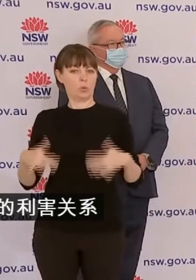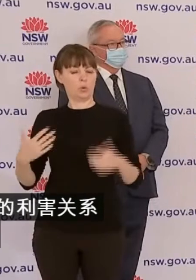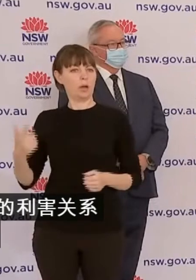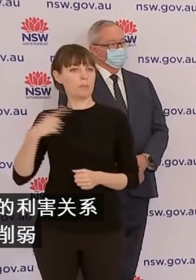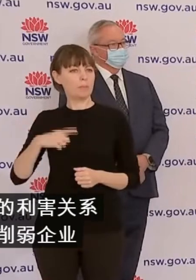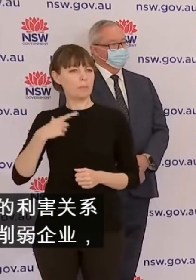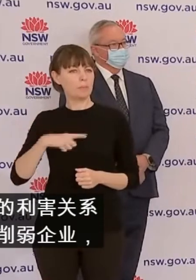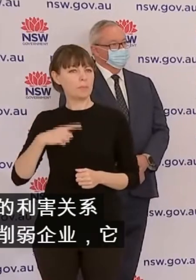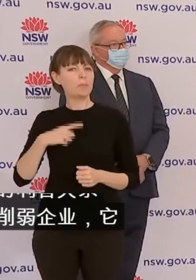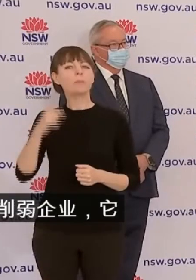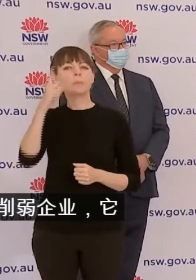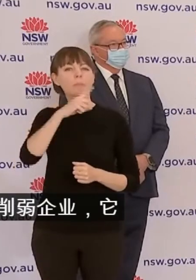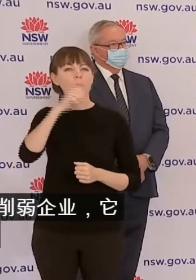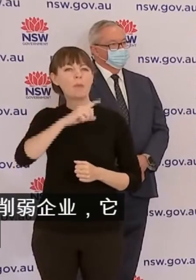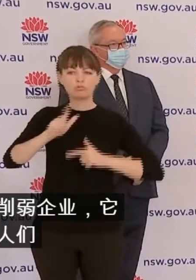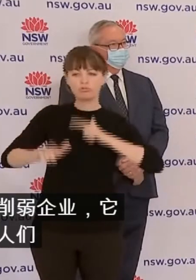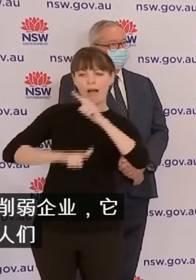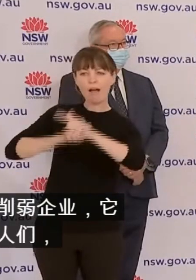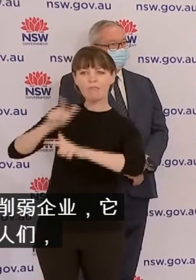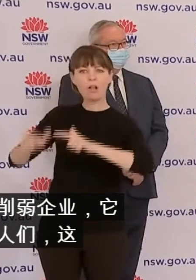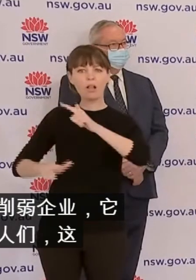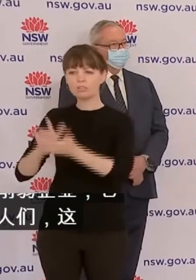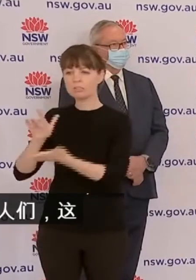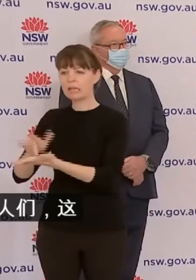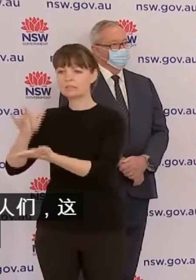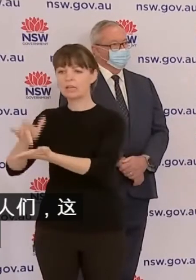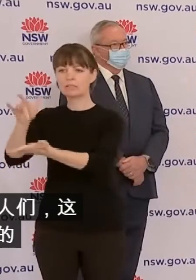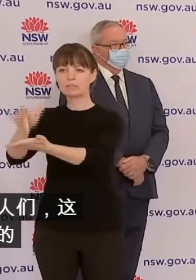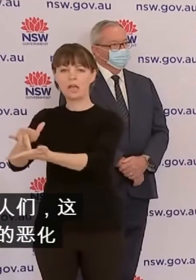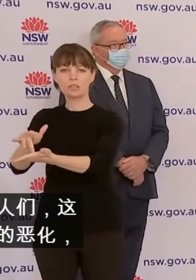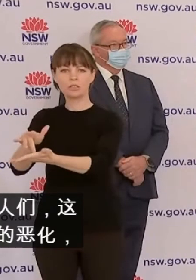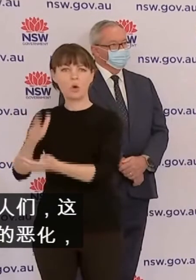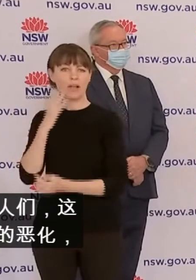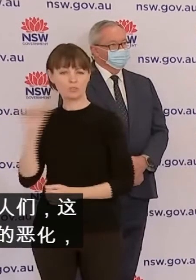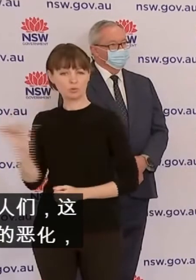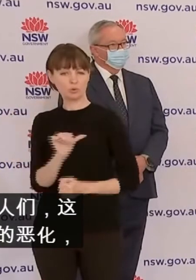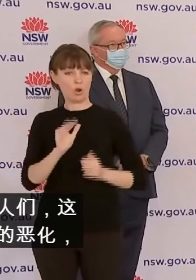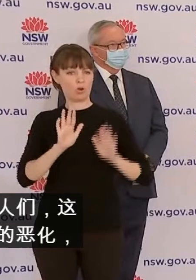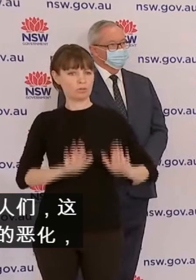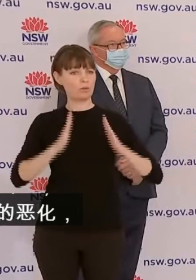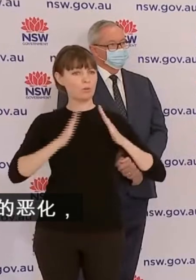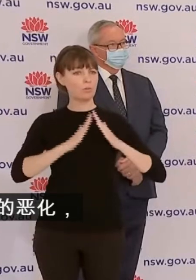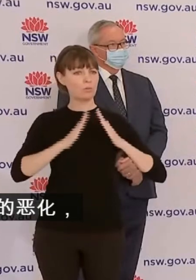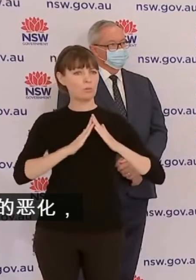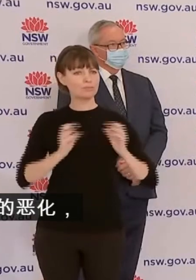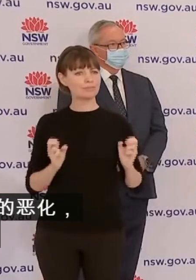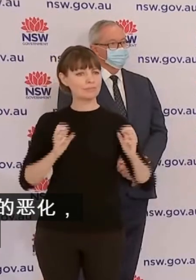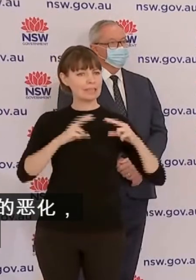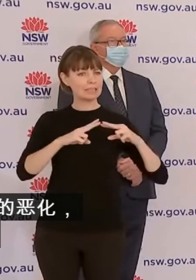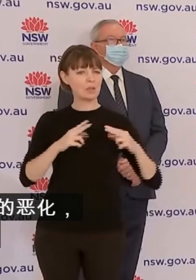with, it could cripple businesses, it could kill people. Surely that's a level of aggravation of the highest degree. Look, I think